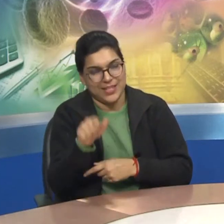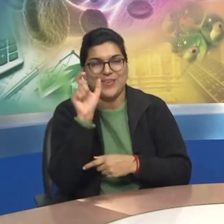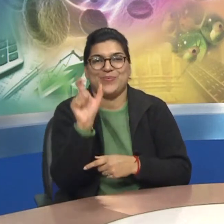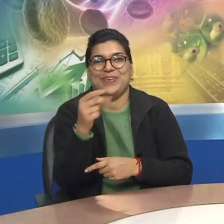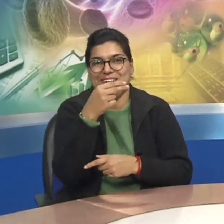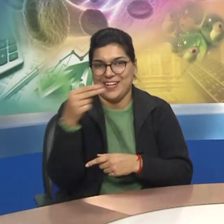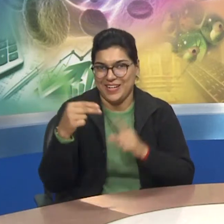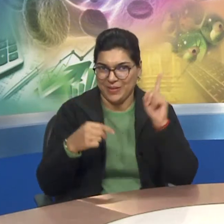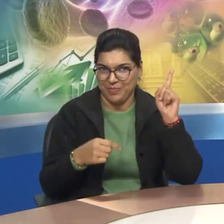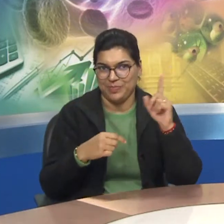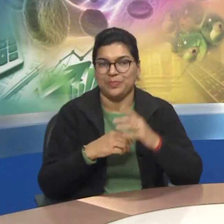So this word is restore.